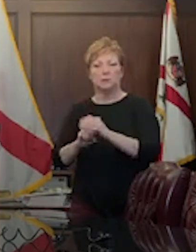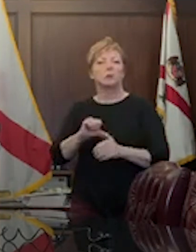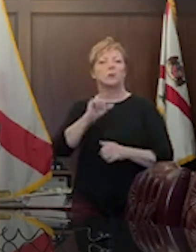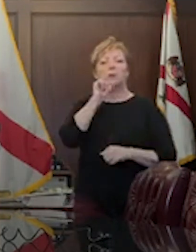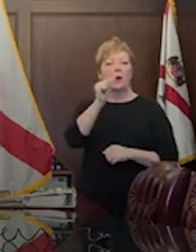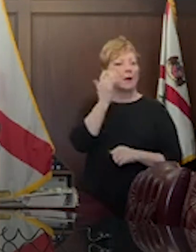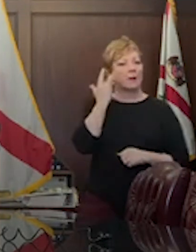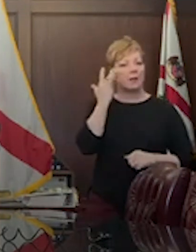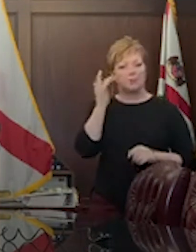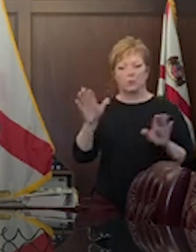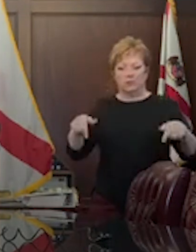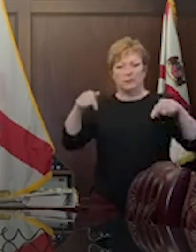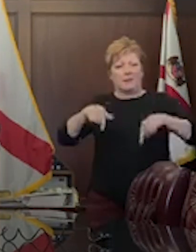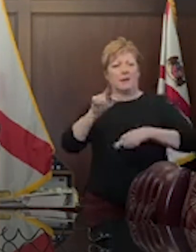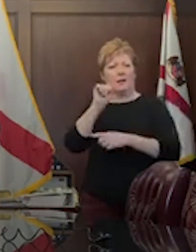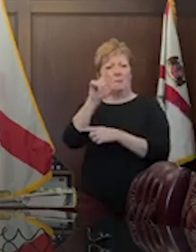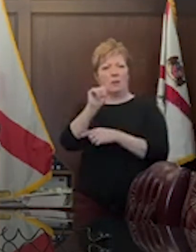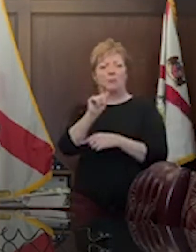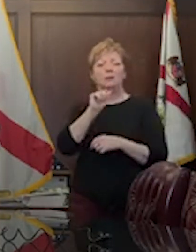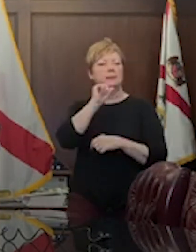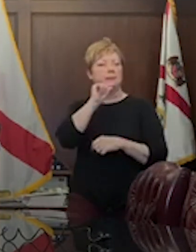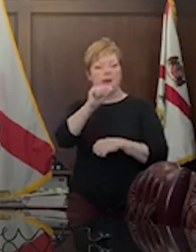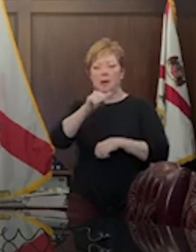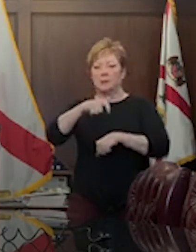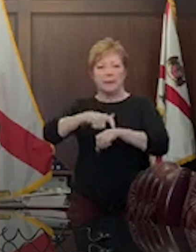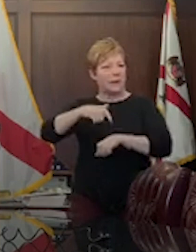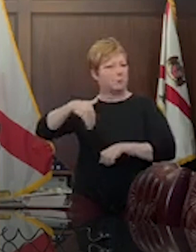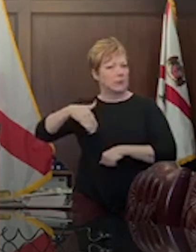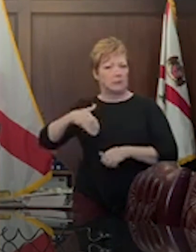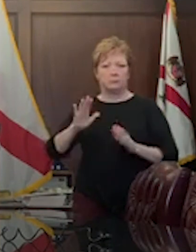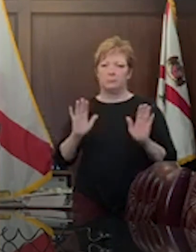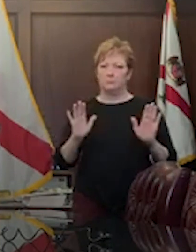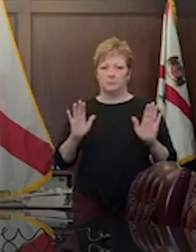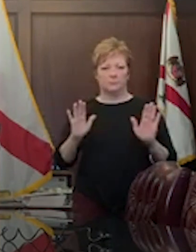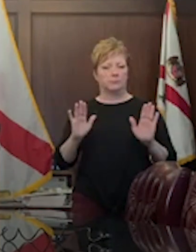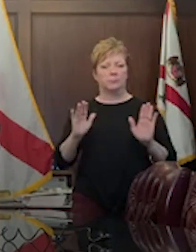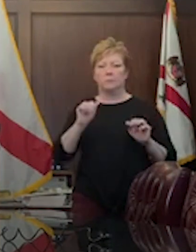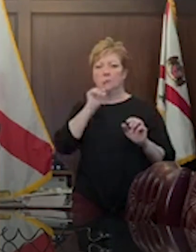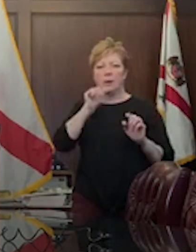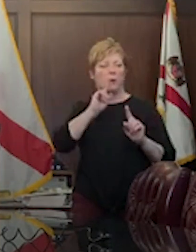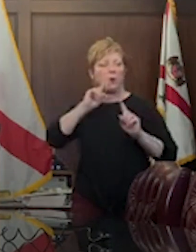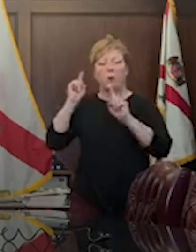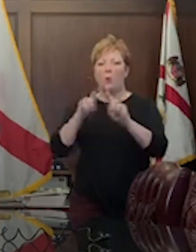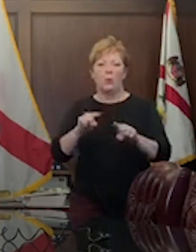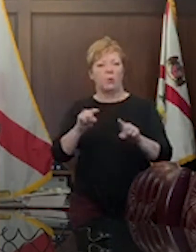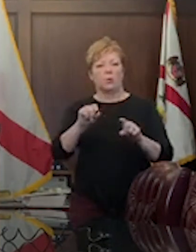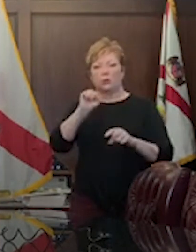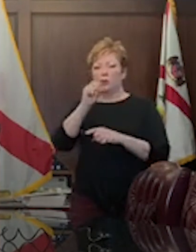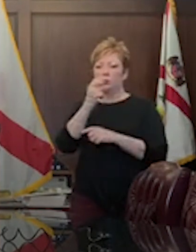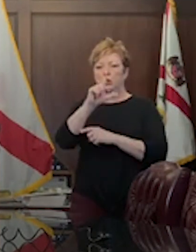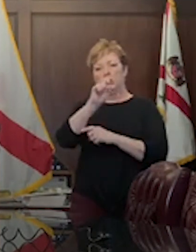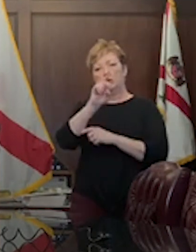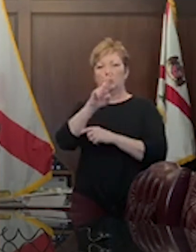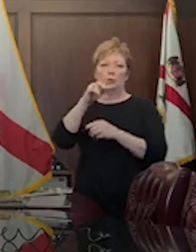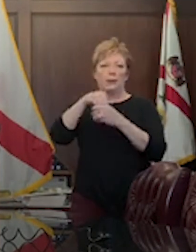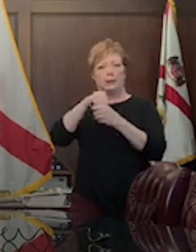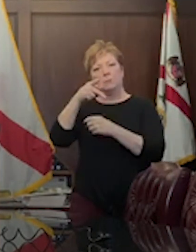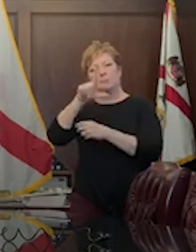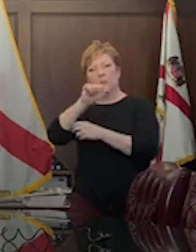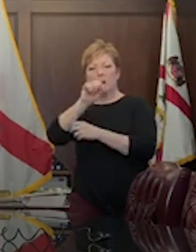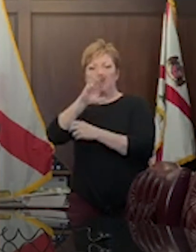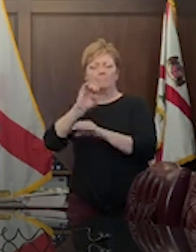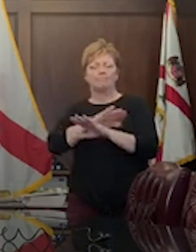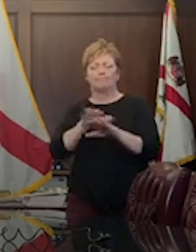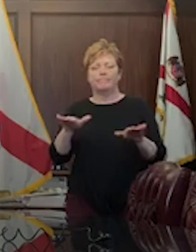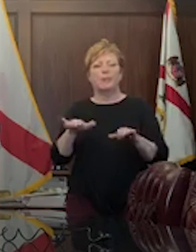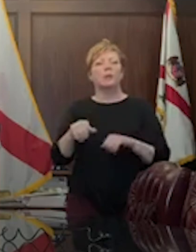to order people to shelter in place. We've got to have our businesses operating to provide the materials that our teachers need,